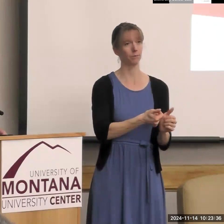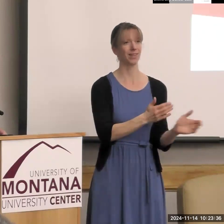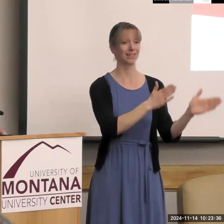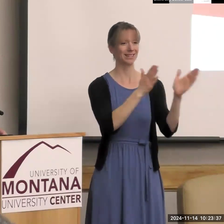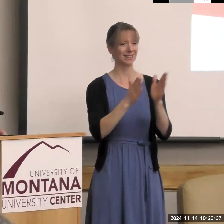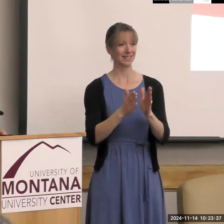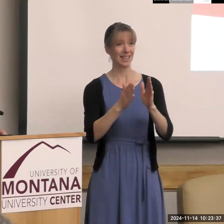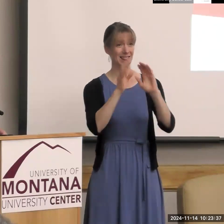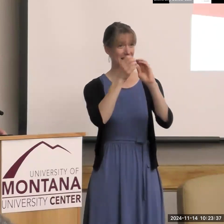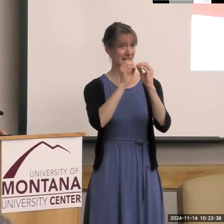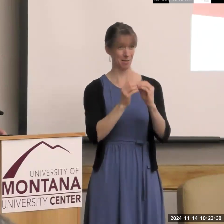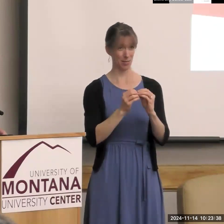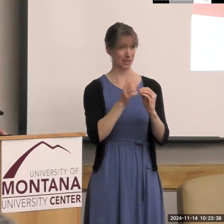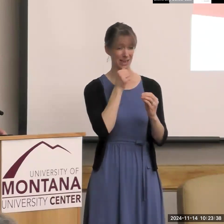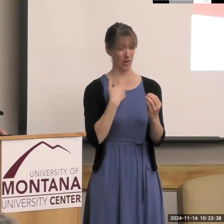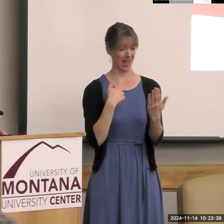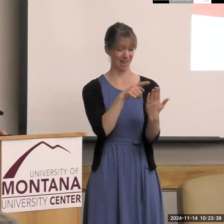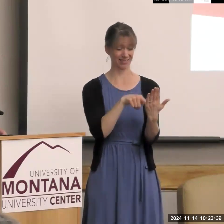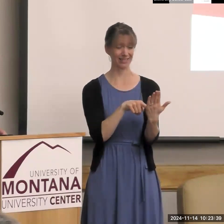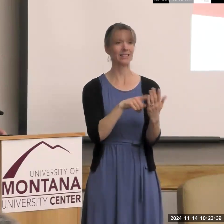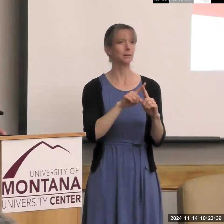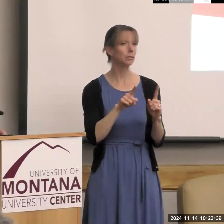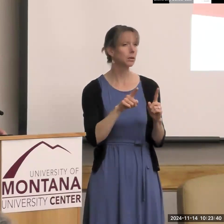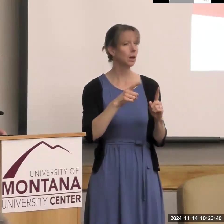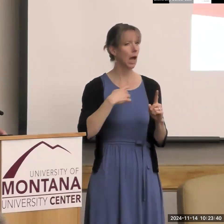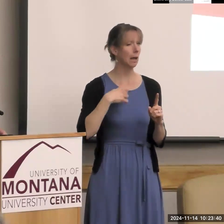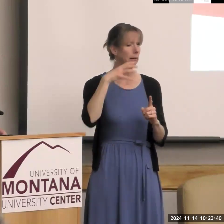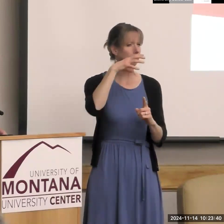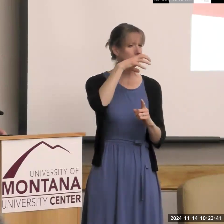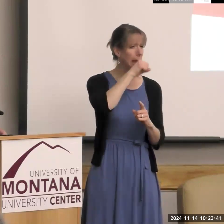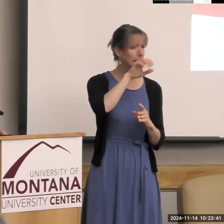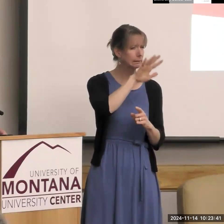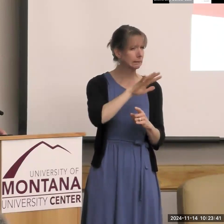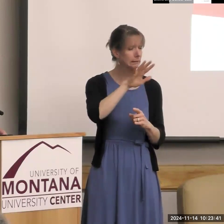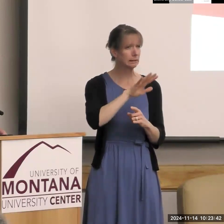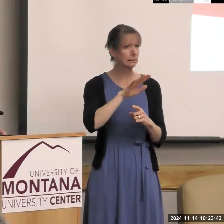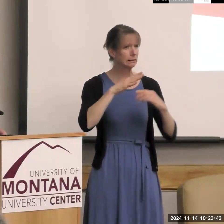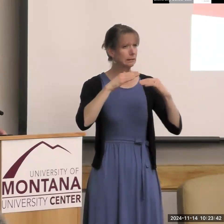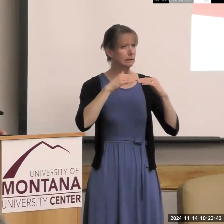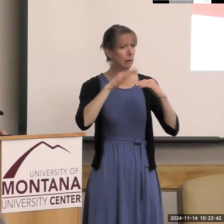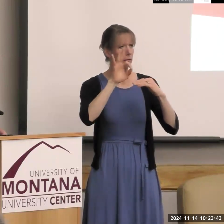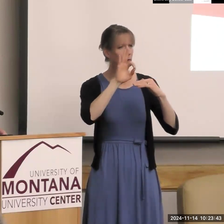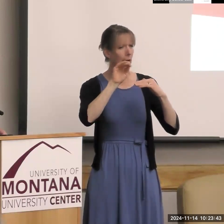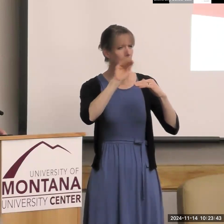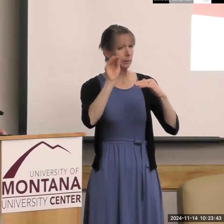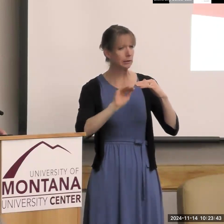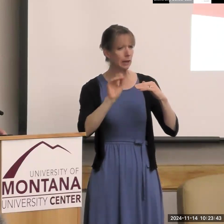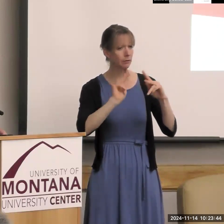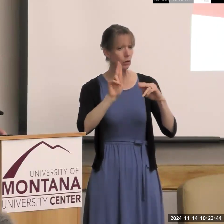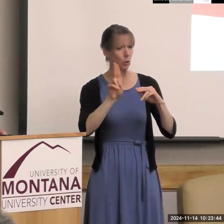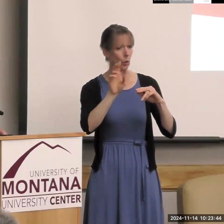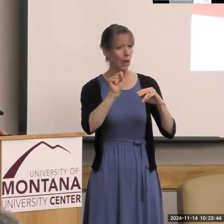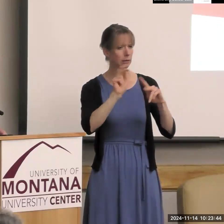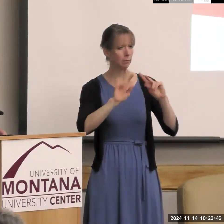have the numbers in front of me, but I believe I'll guess conservatively and say I know it's more than 90% of the U.S. population is being